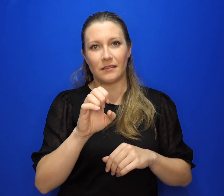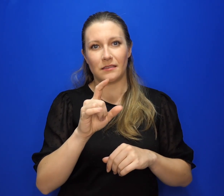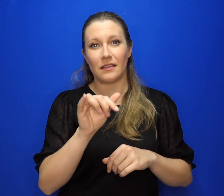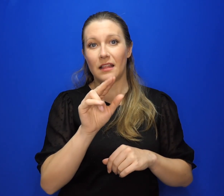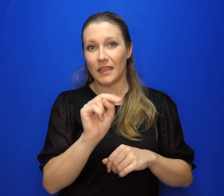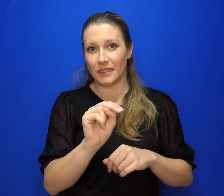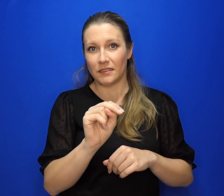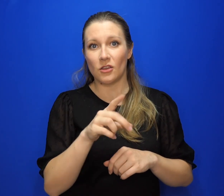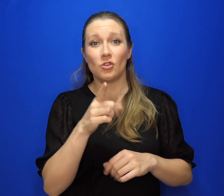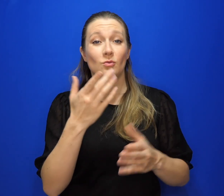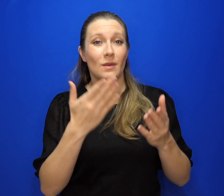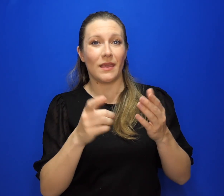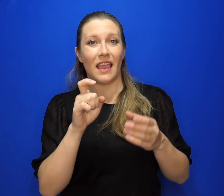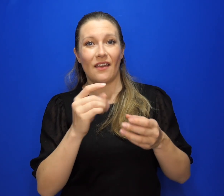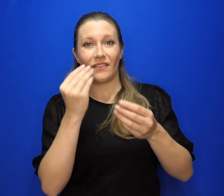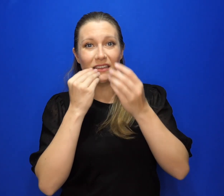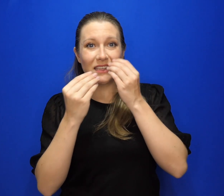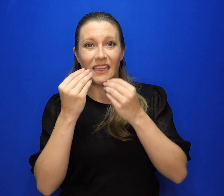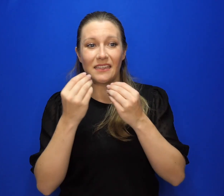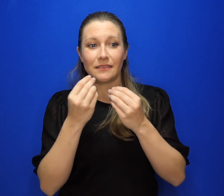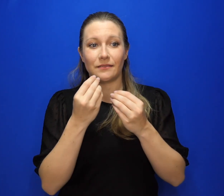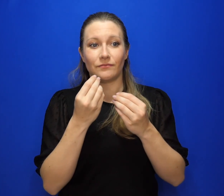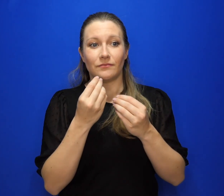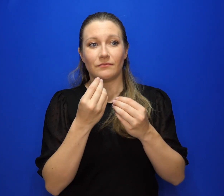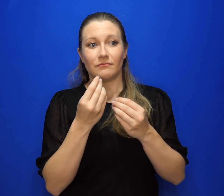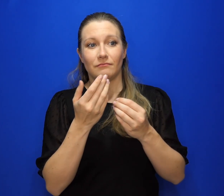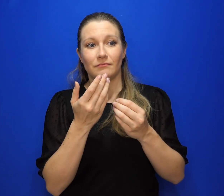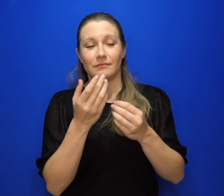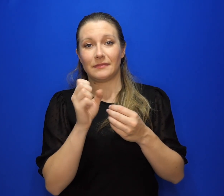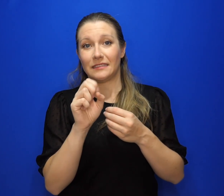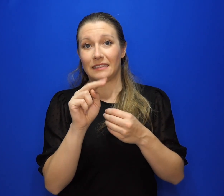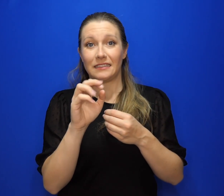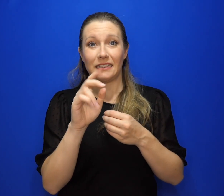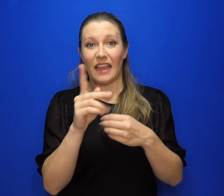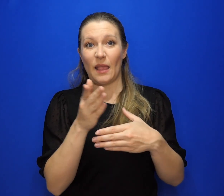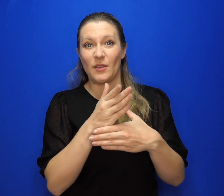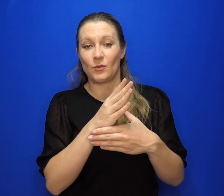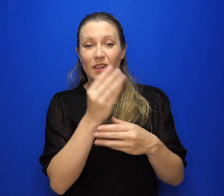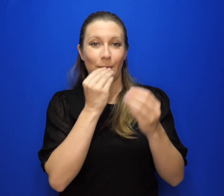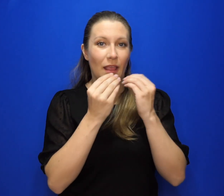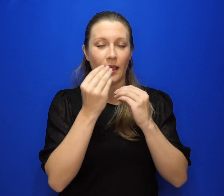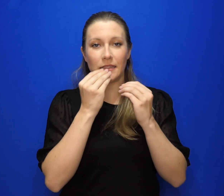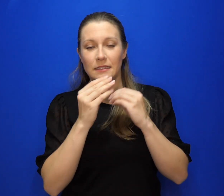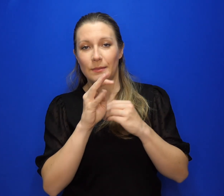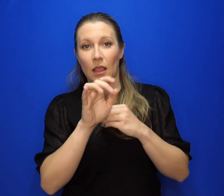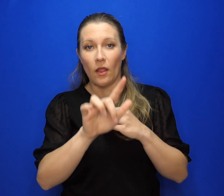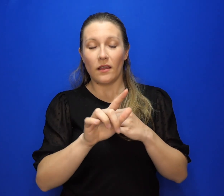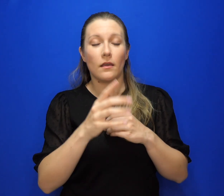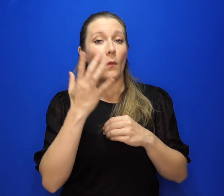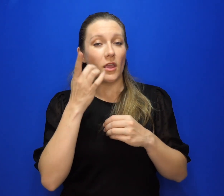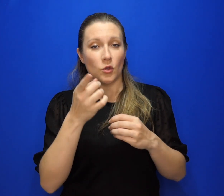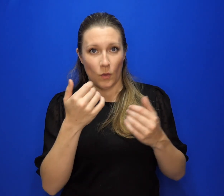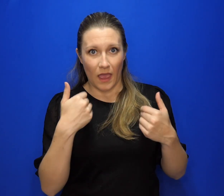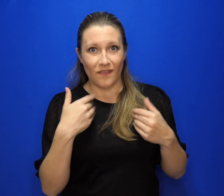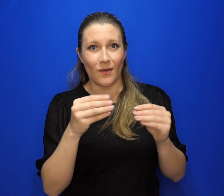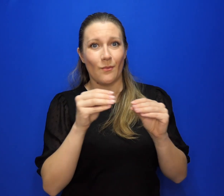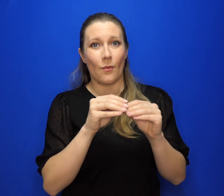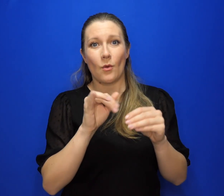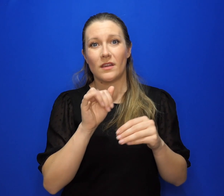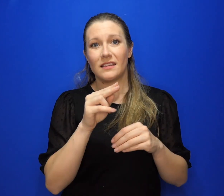you may have to have some uncovered snacks between. Because again, there's a much higher amount of basal insulin there than you wanted to